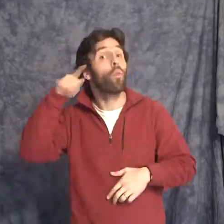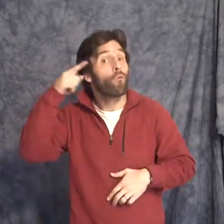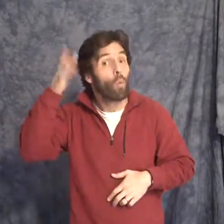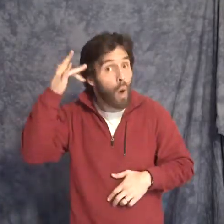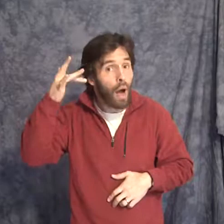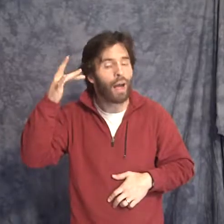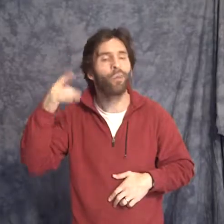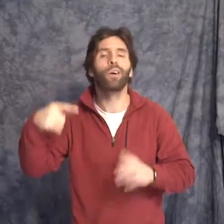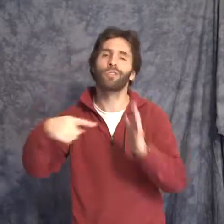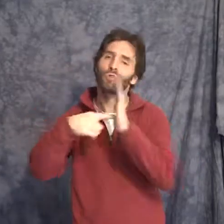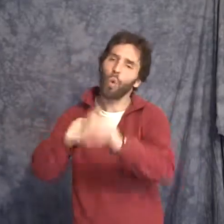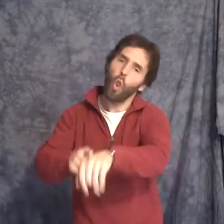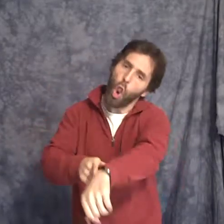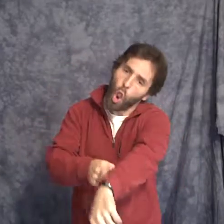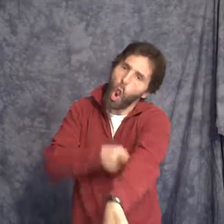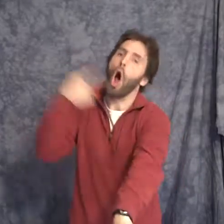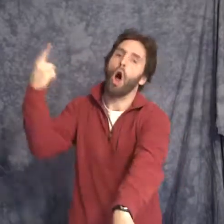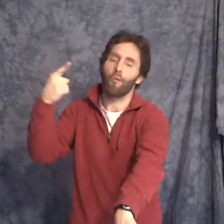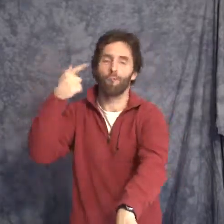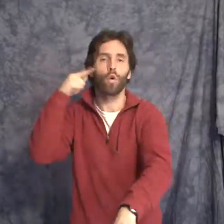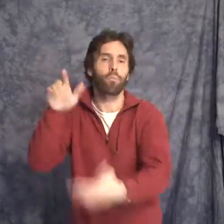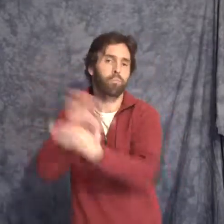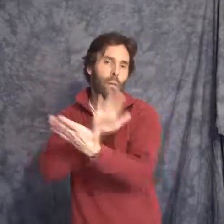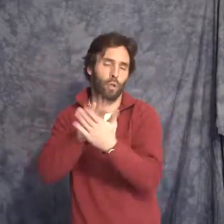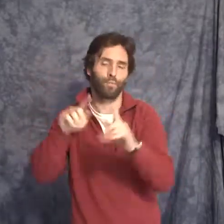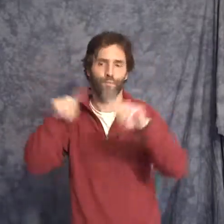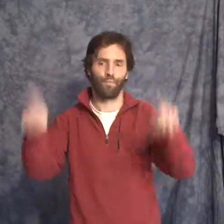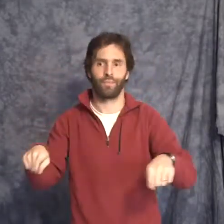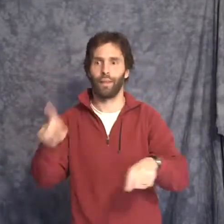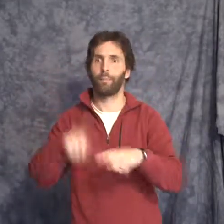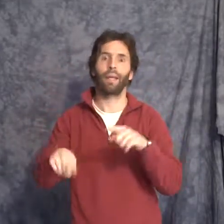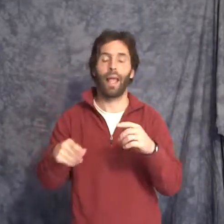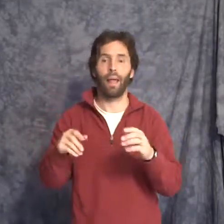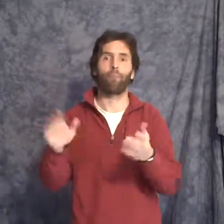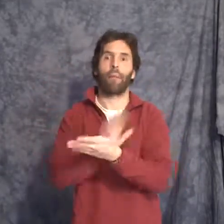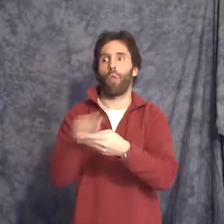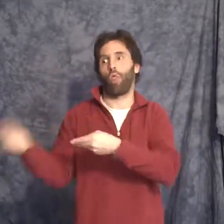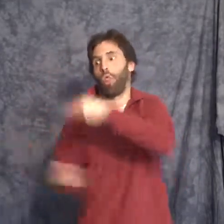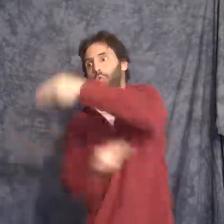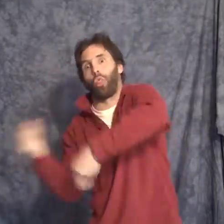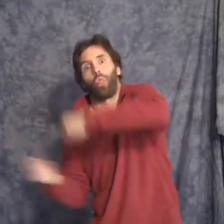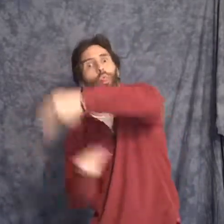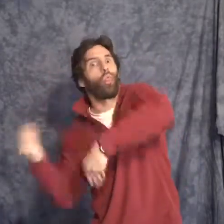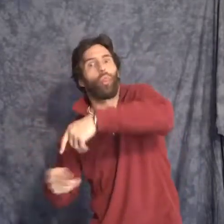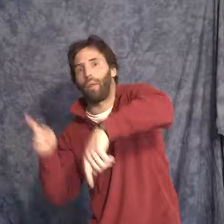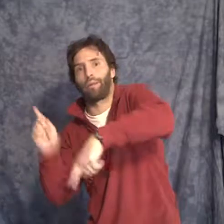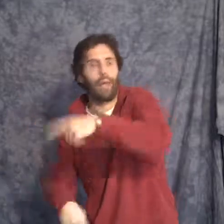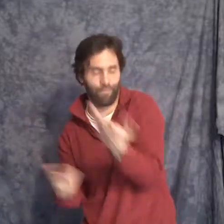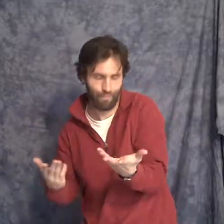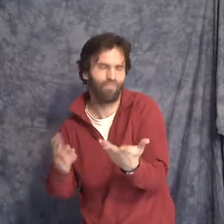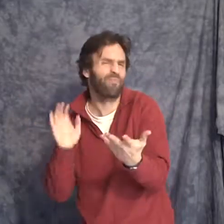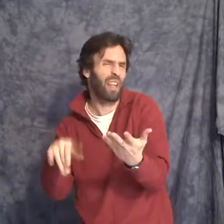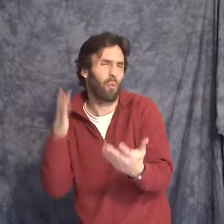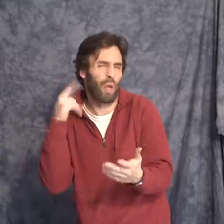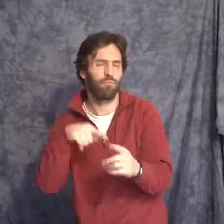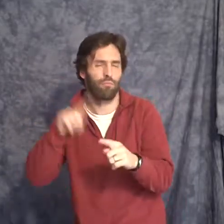for diagrammatic purposes to put it all on the same page. Look what happens down at the end of the